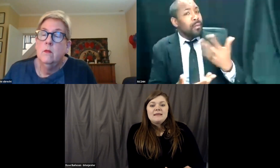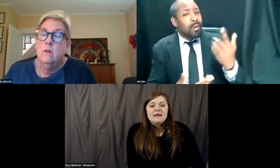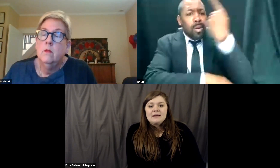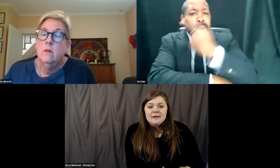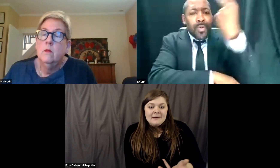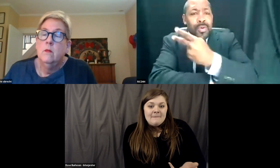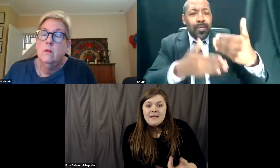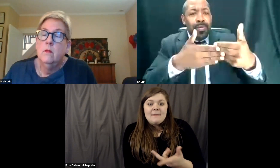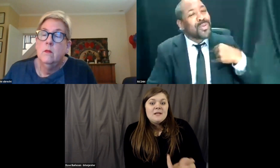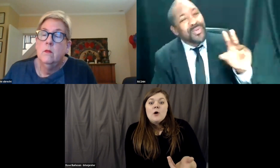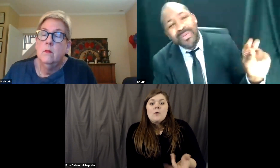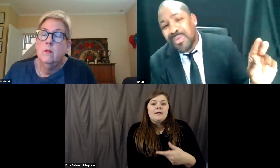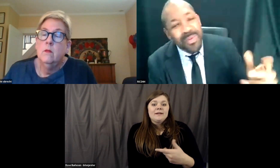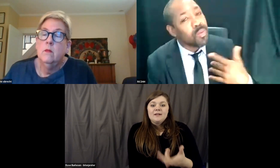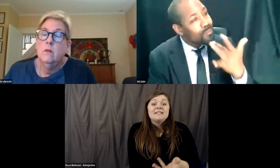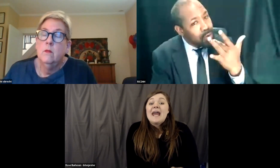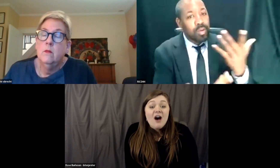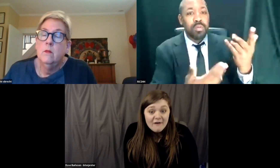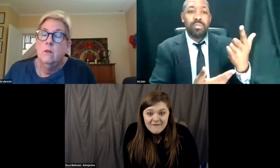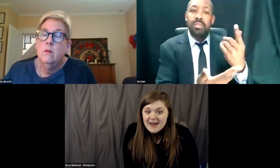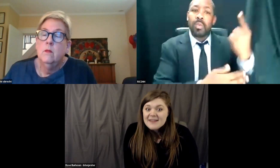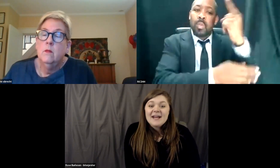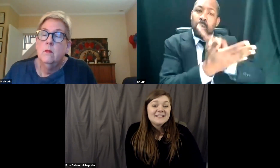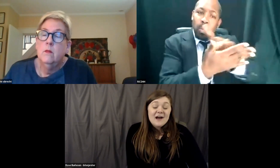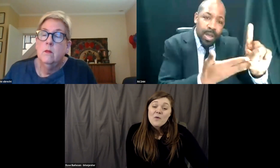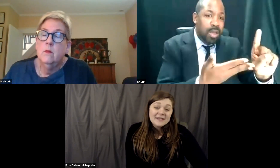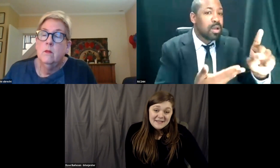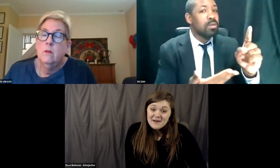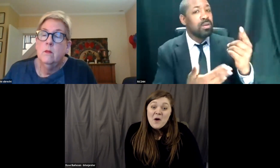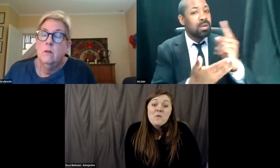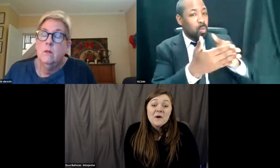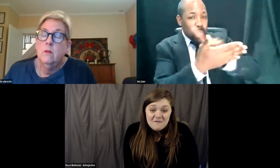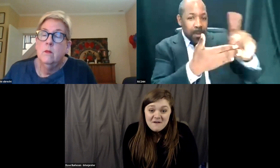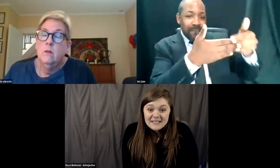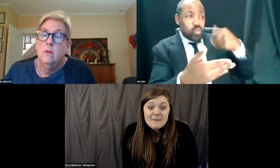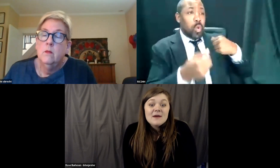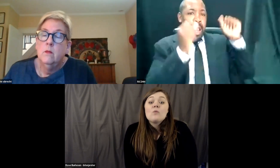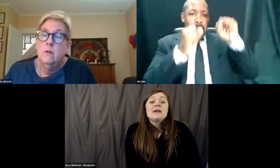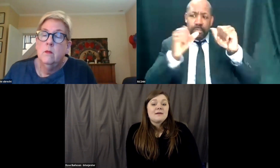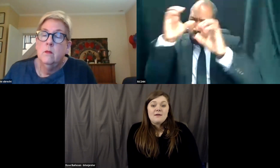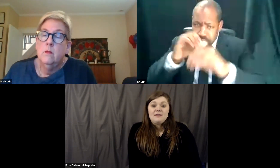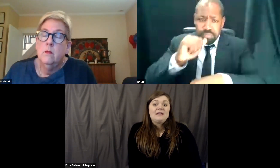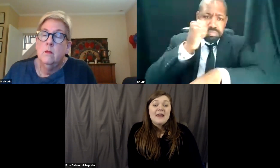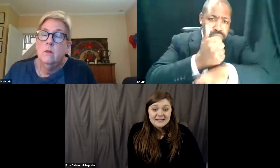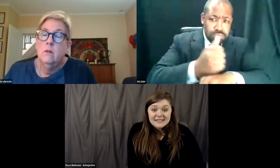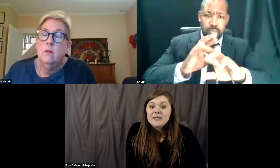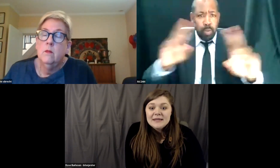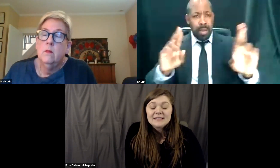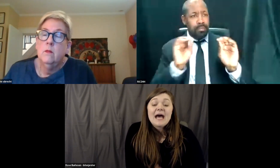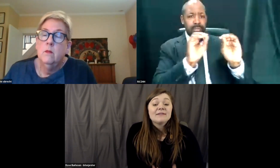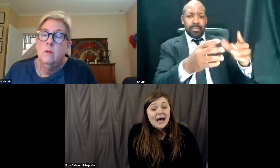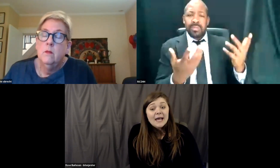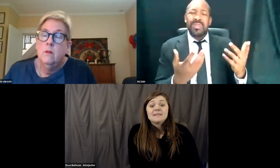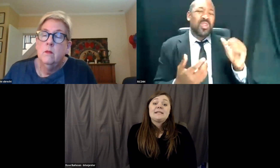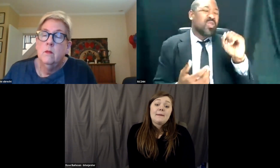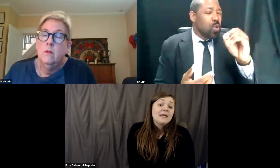forward and then they let me know the day of, and that is not going to work for us. Maybe a week in advance. I would need that to